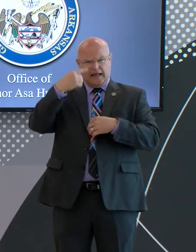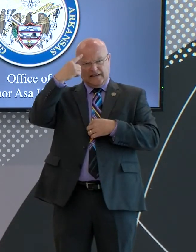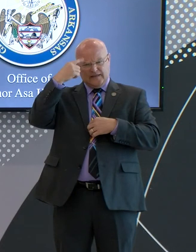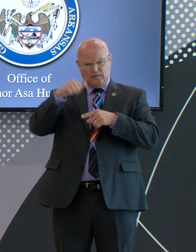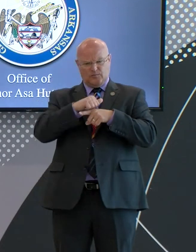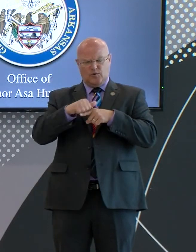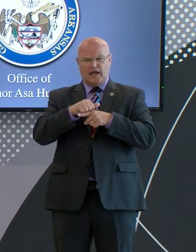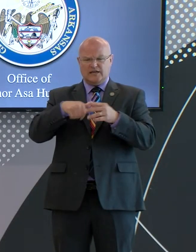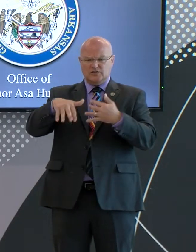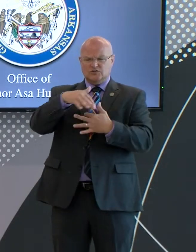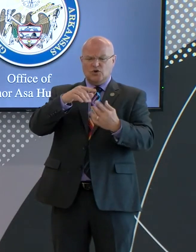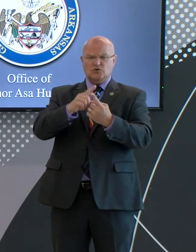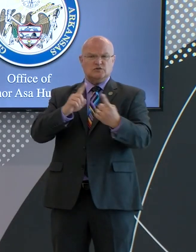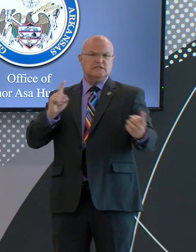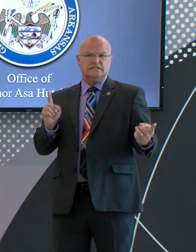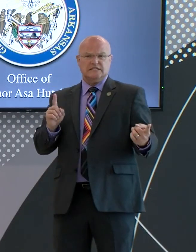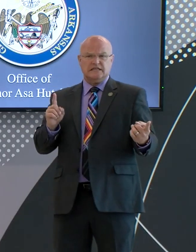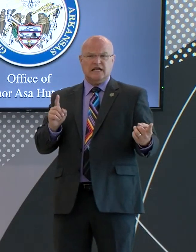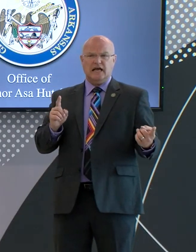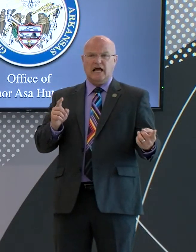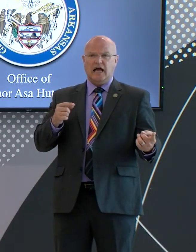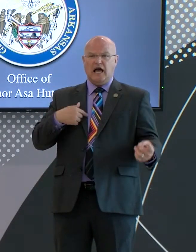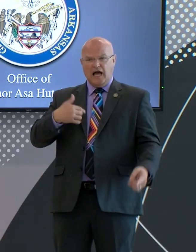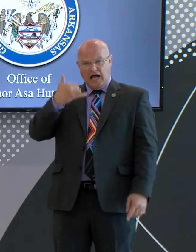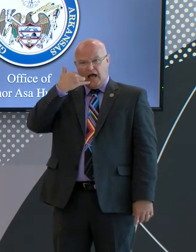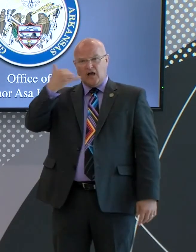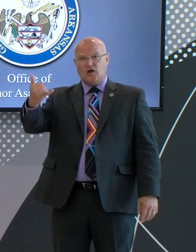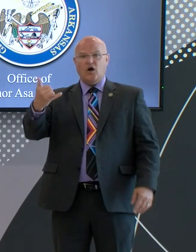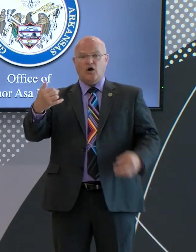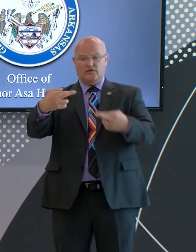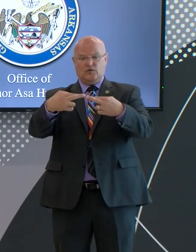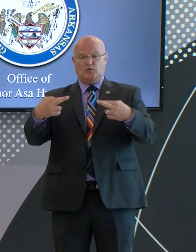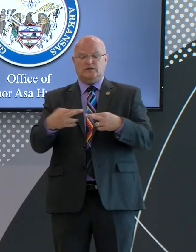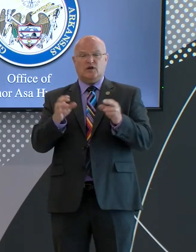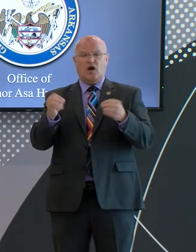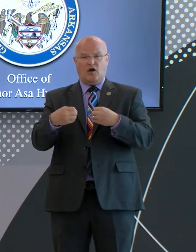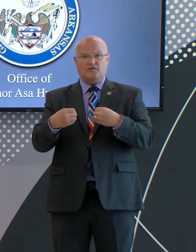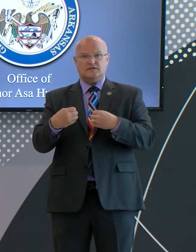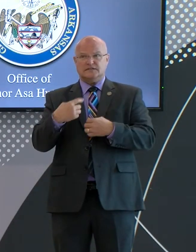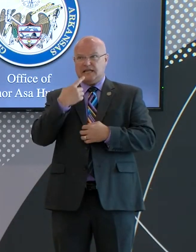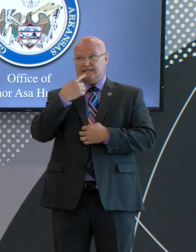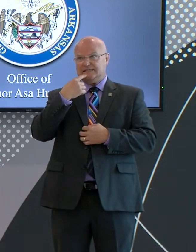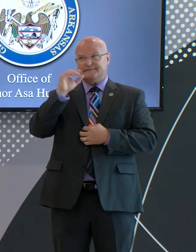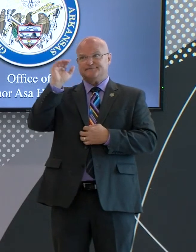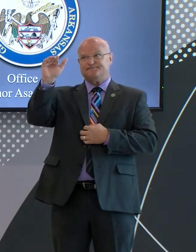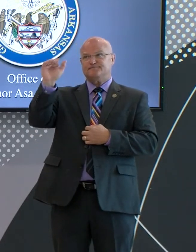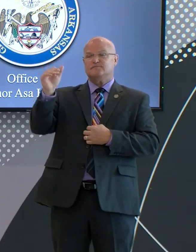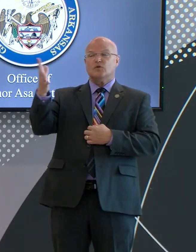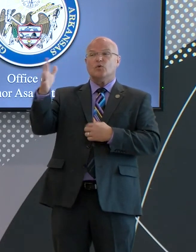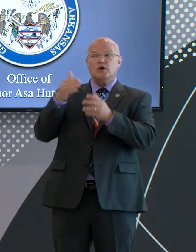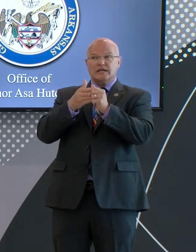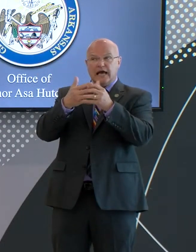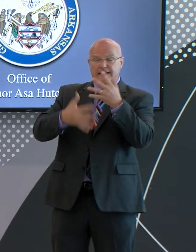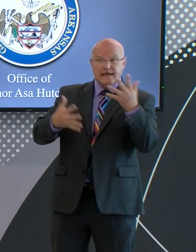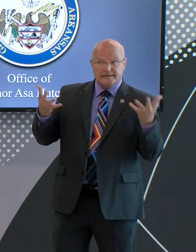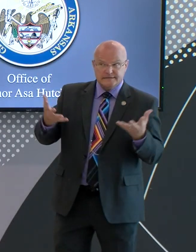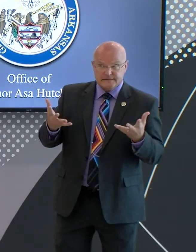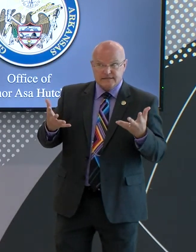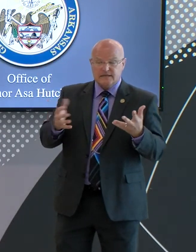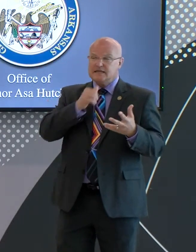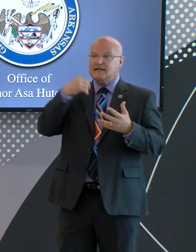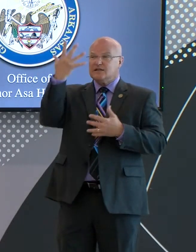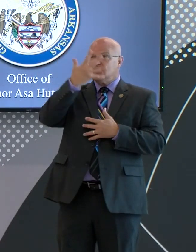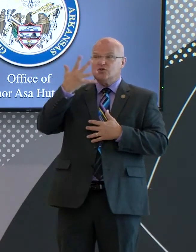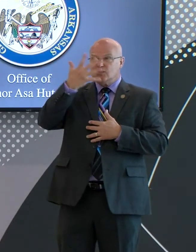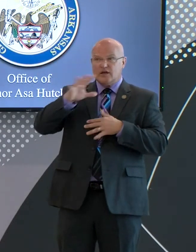was practicing social distancing, I called their regional office and I said, what are your guidelines? It doesn't